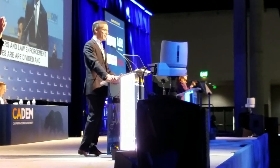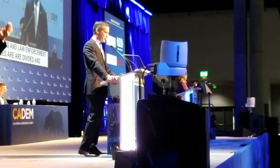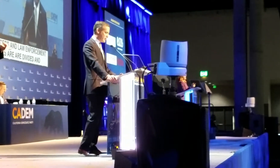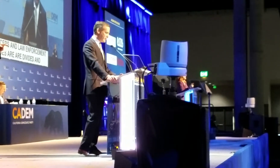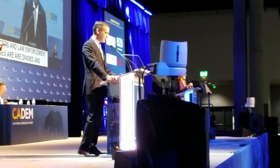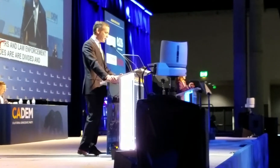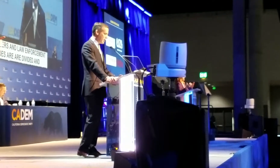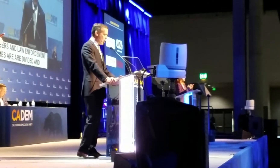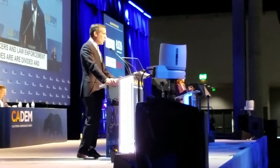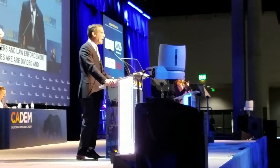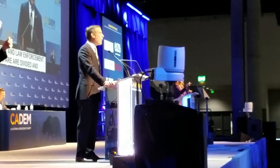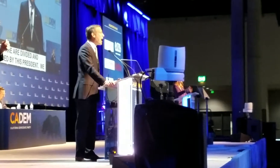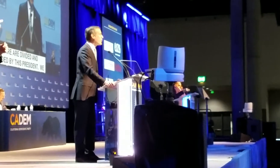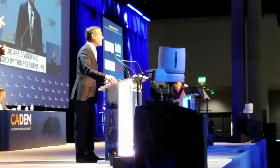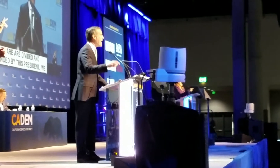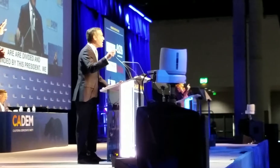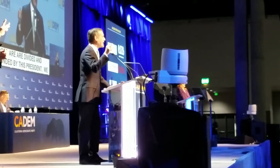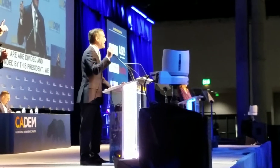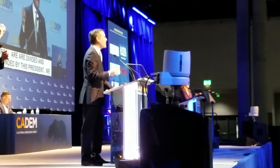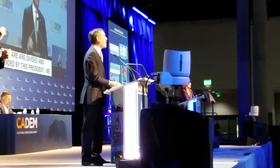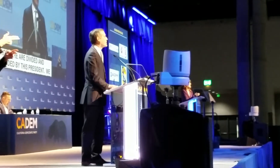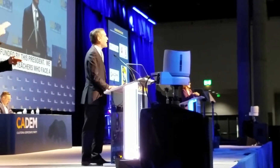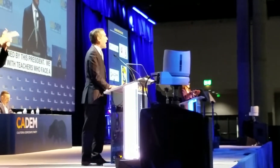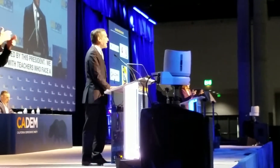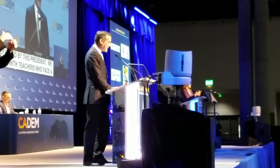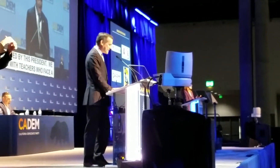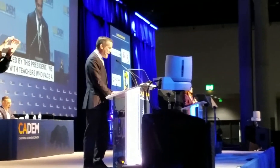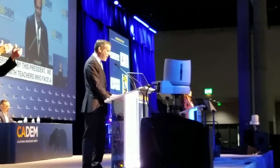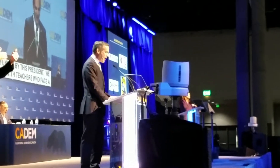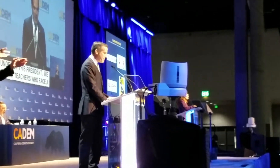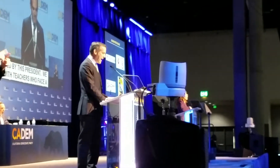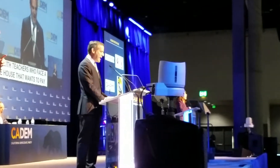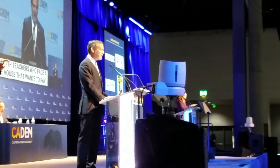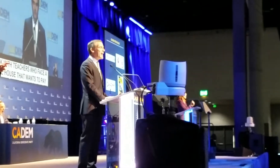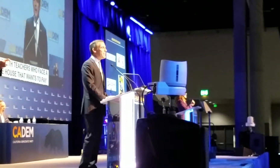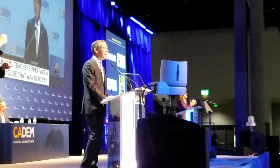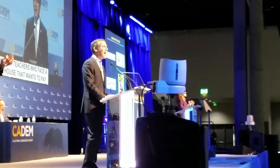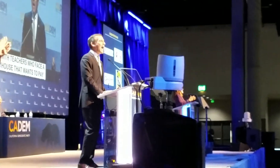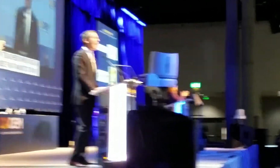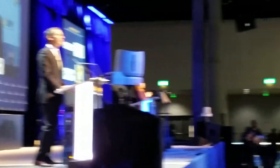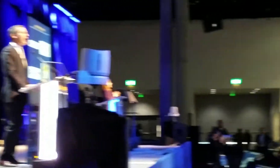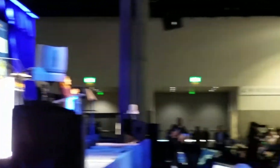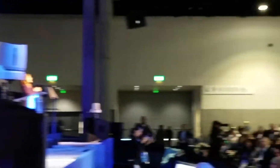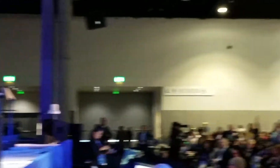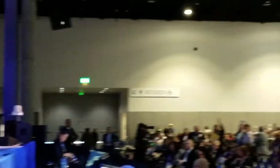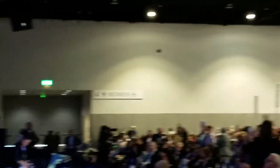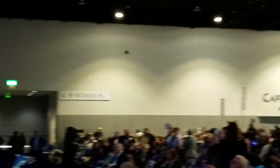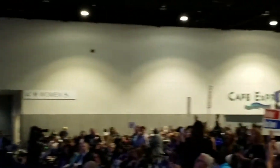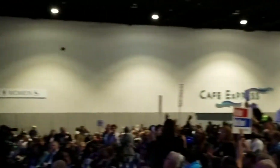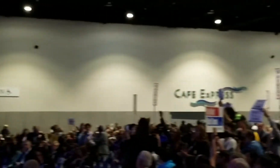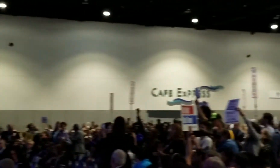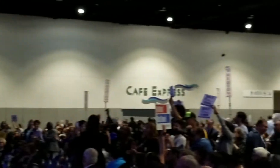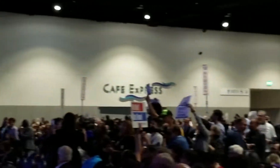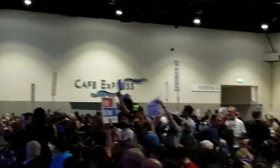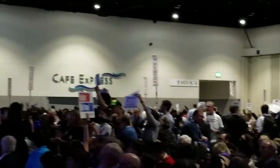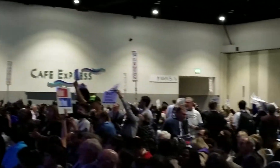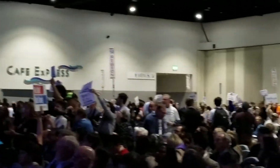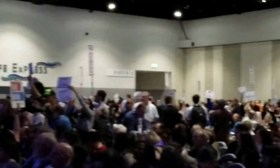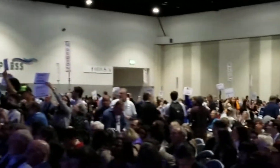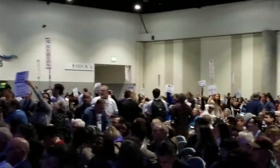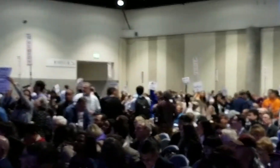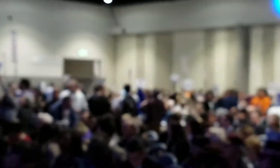the classroom. We walk with American heroes like Sarah Mae Fleming and Rosa Parks. We